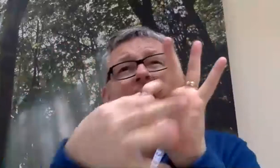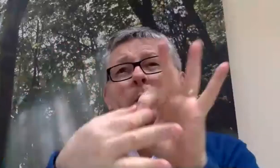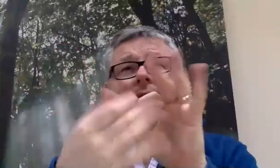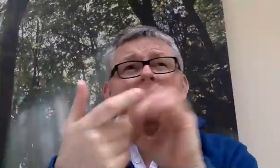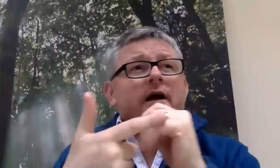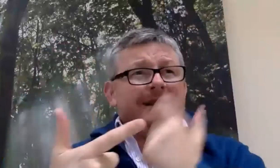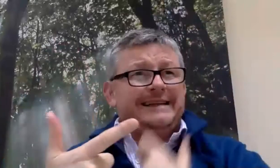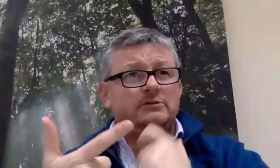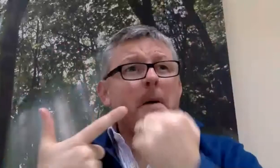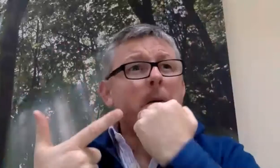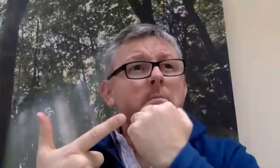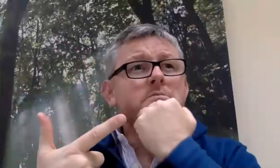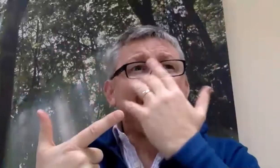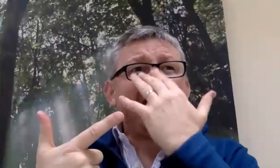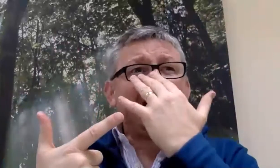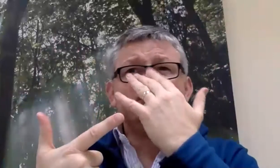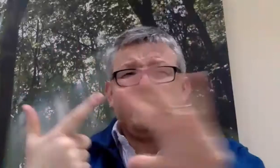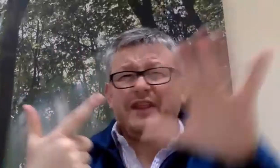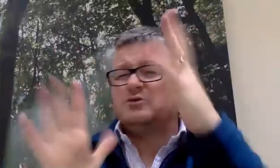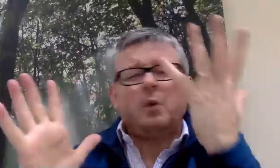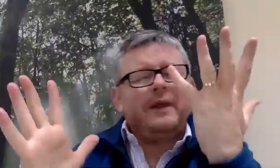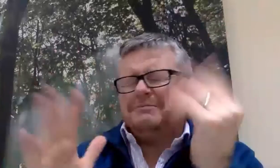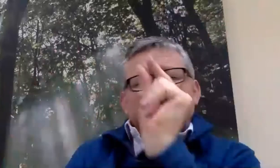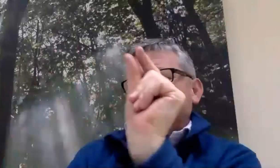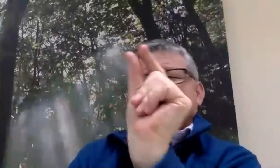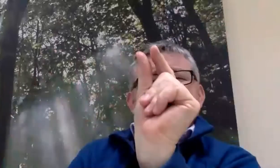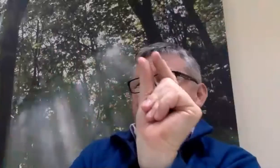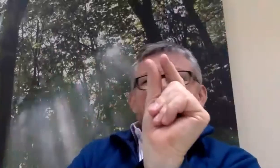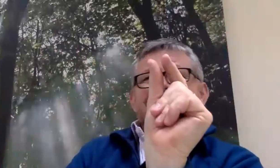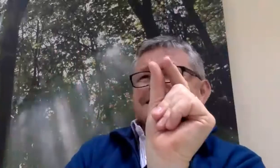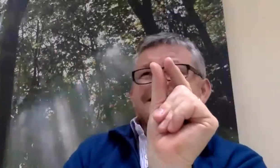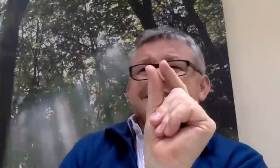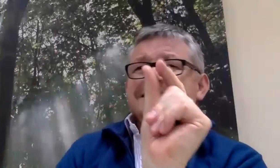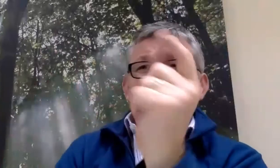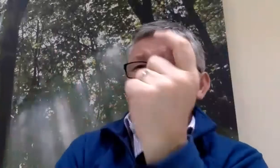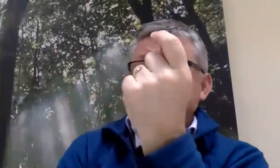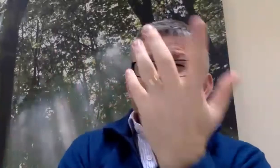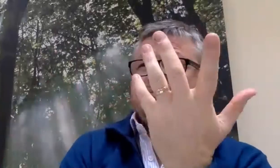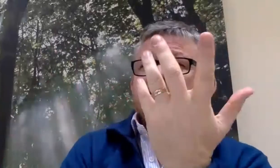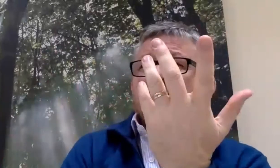variations in terms of dialect, and there are international variations in terms of